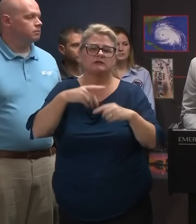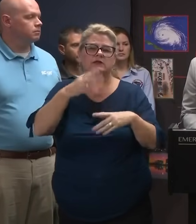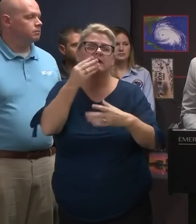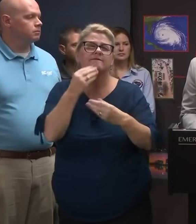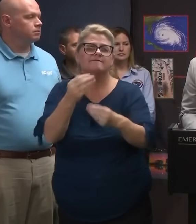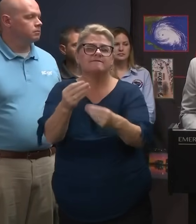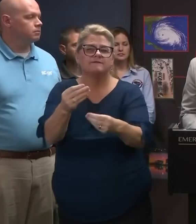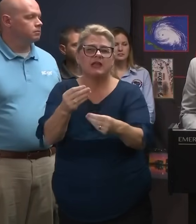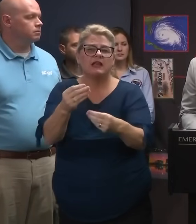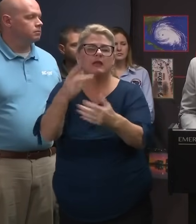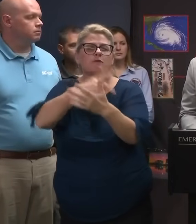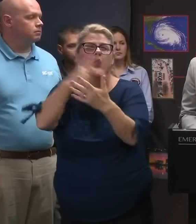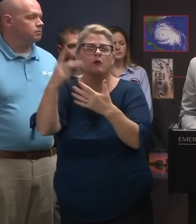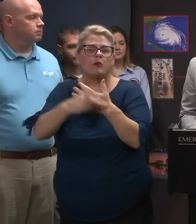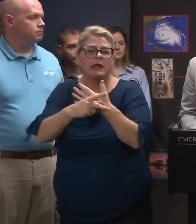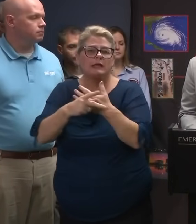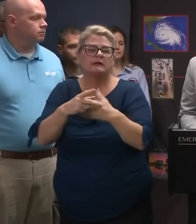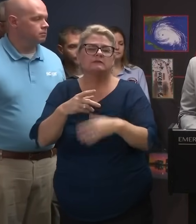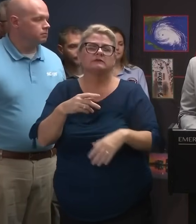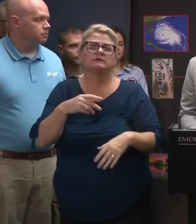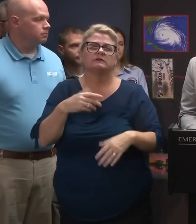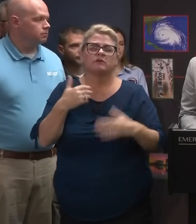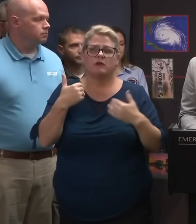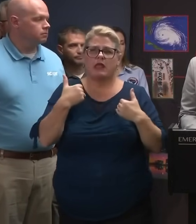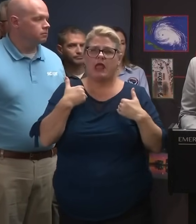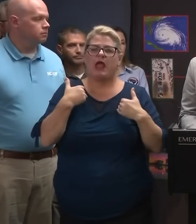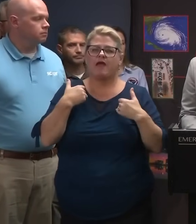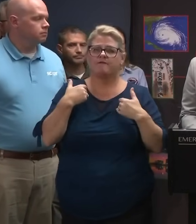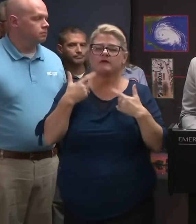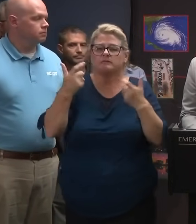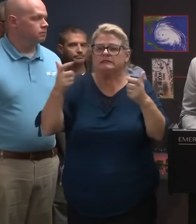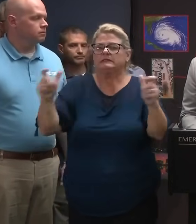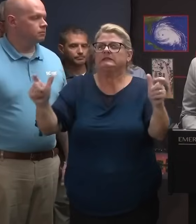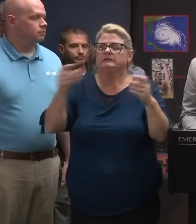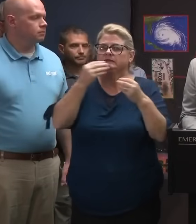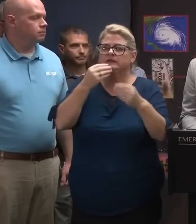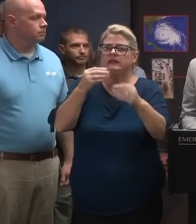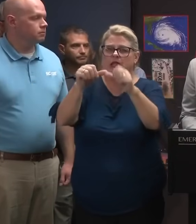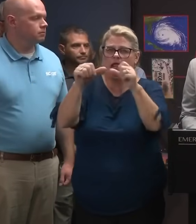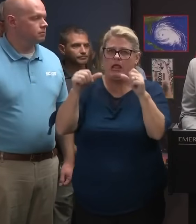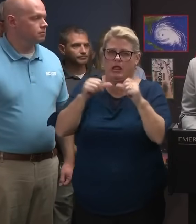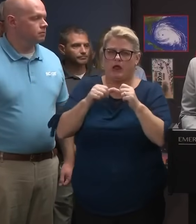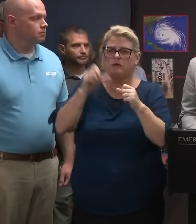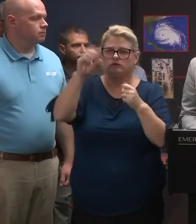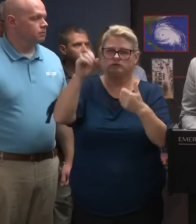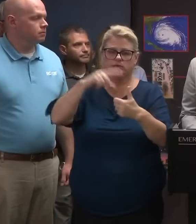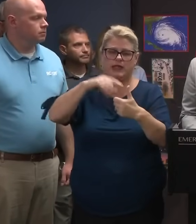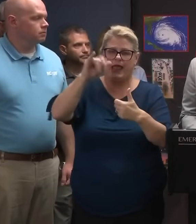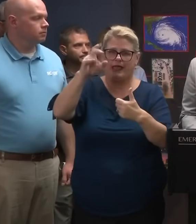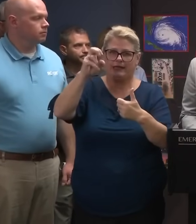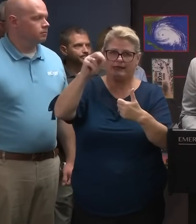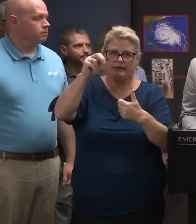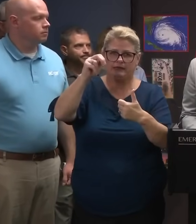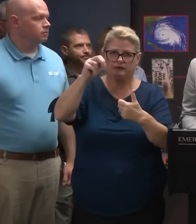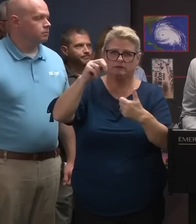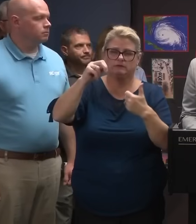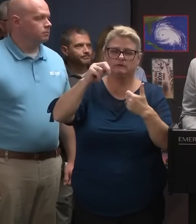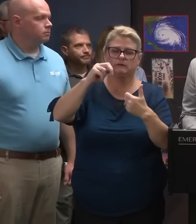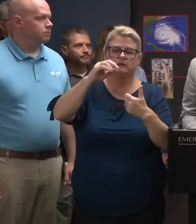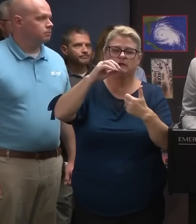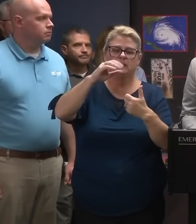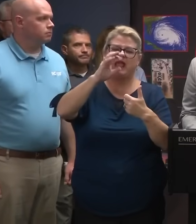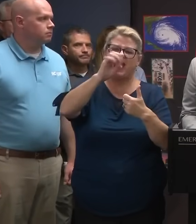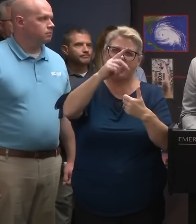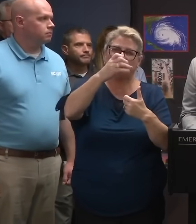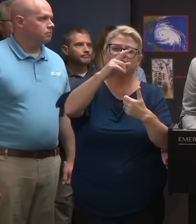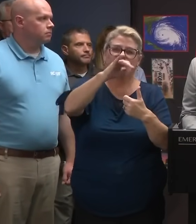feeding programs. We have a mass feeding sites currently available in the following areas: Aiken County, which is servicing Aiken,